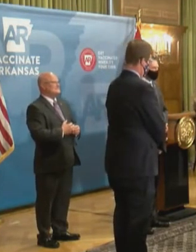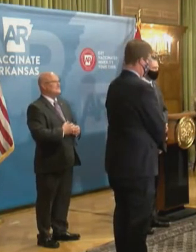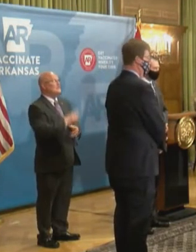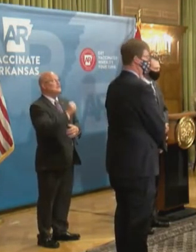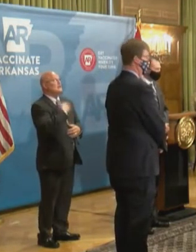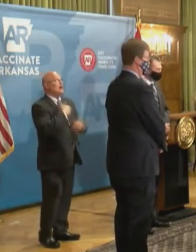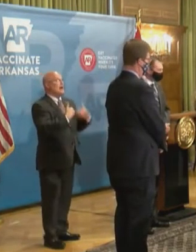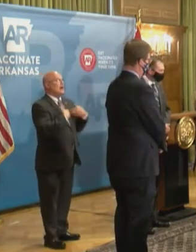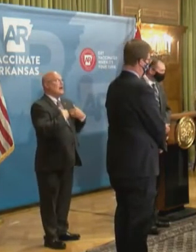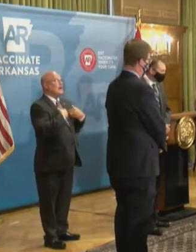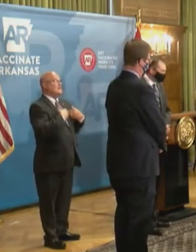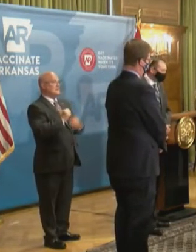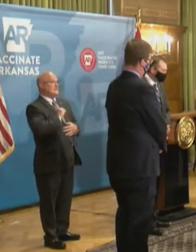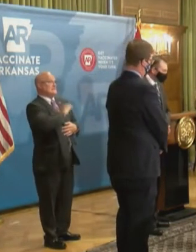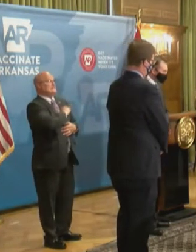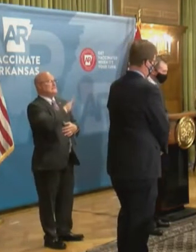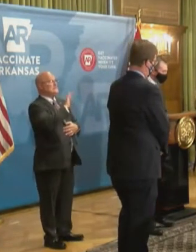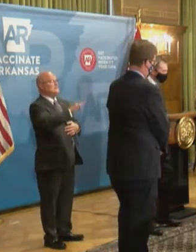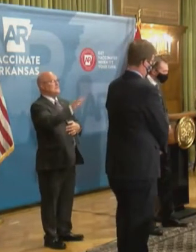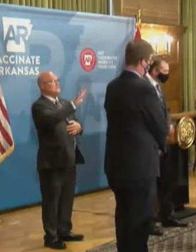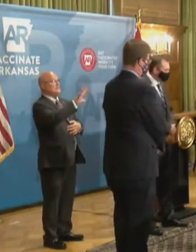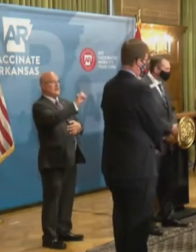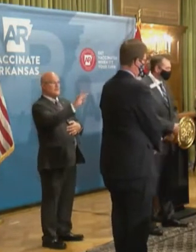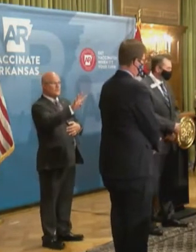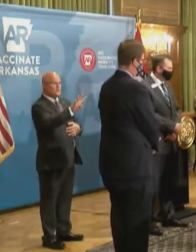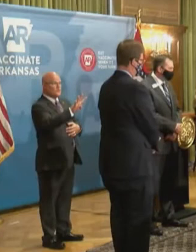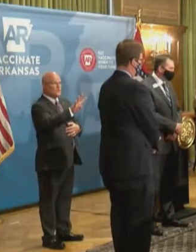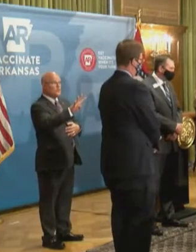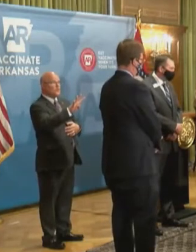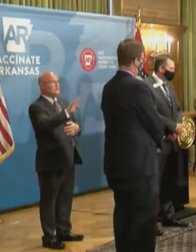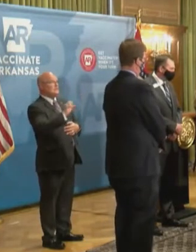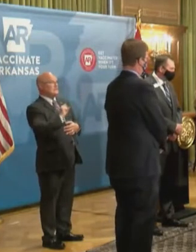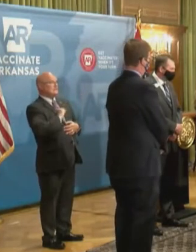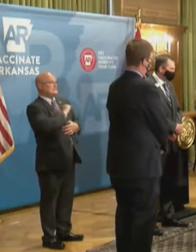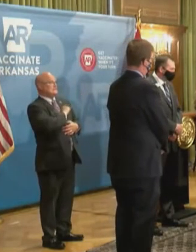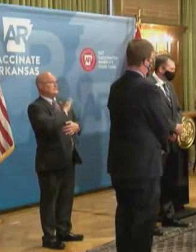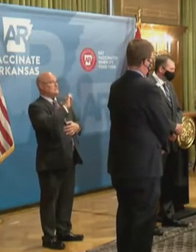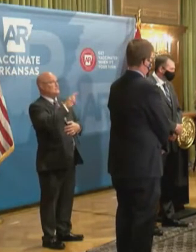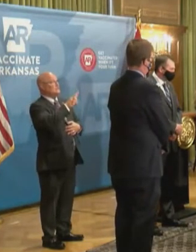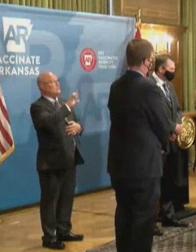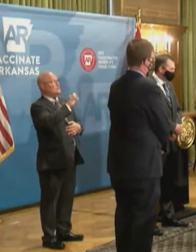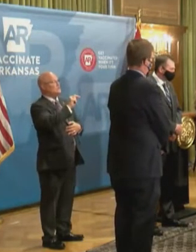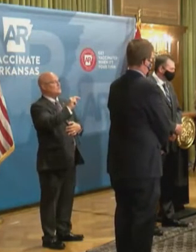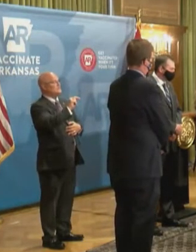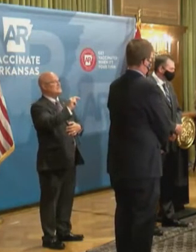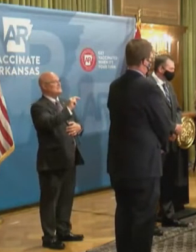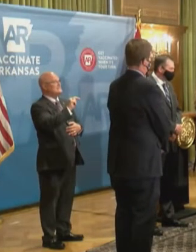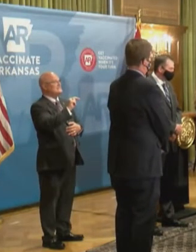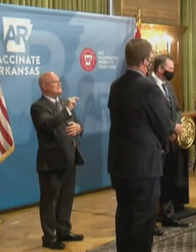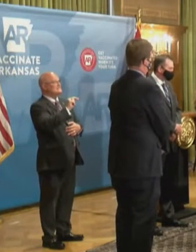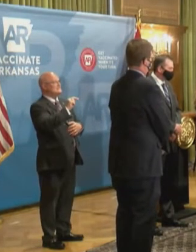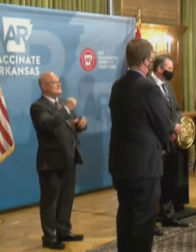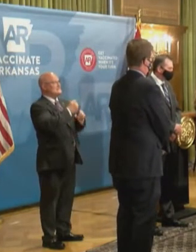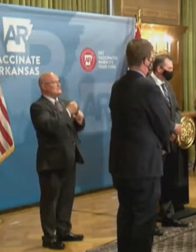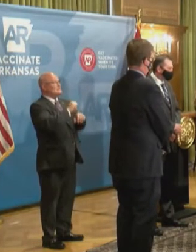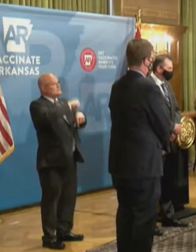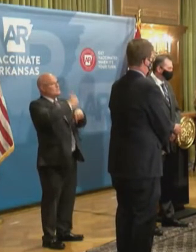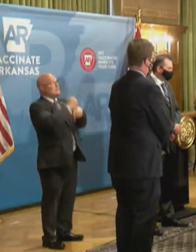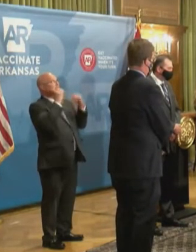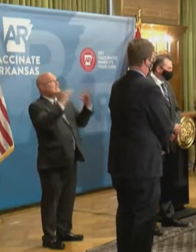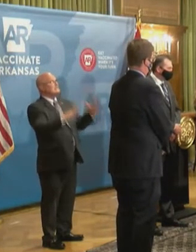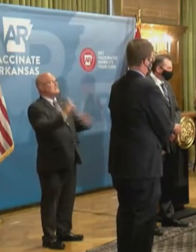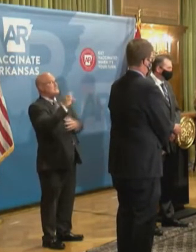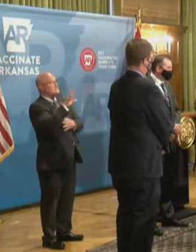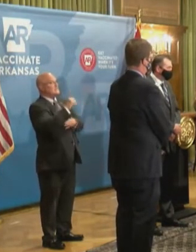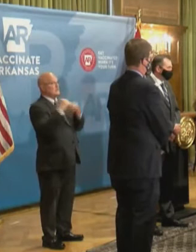So I have Senate Bill 504, Senator Ervin, to create the Teacher